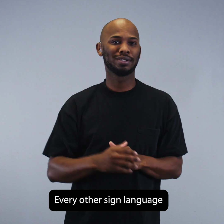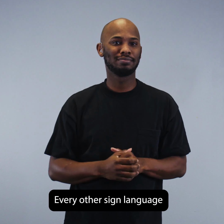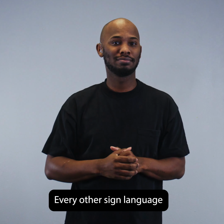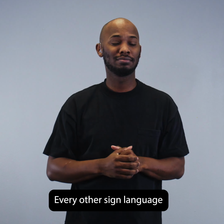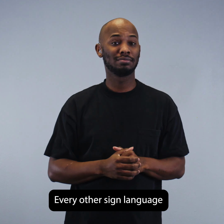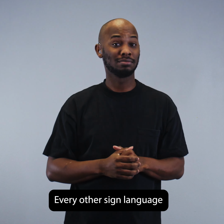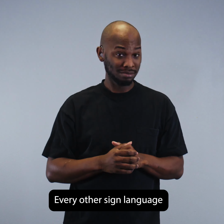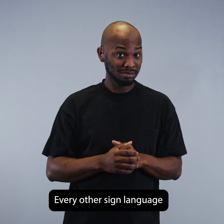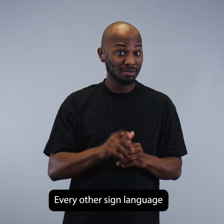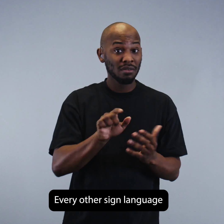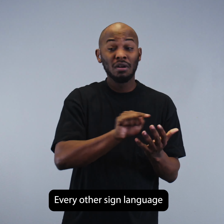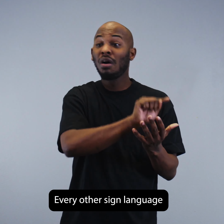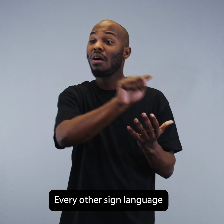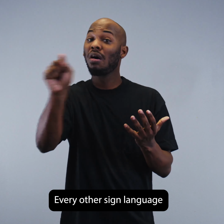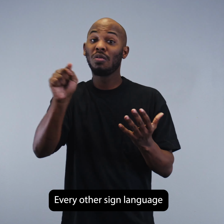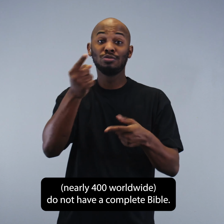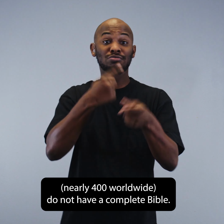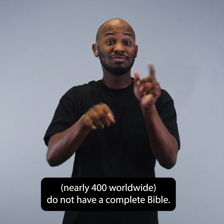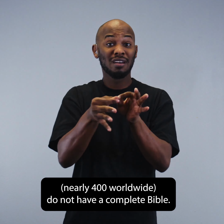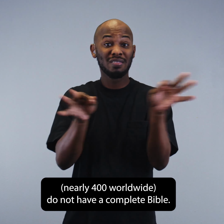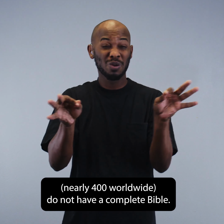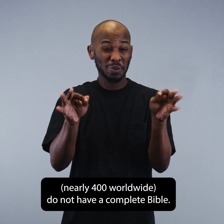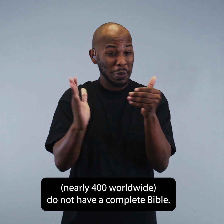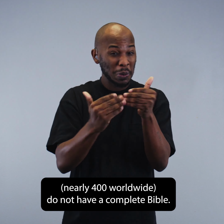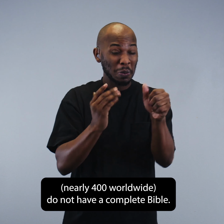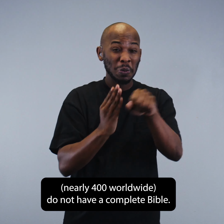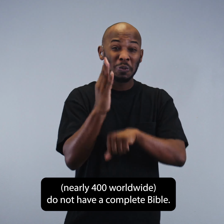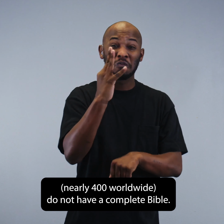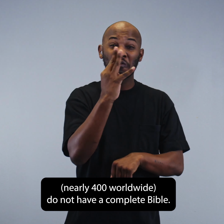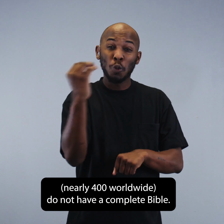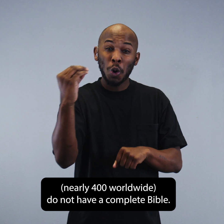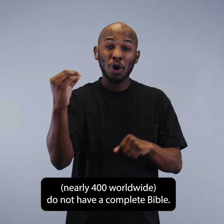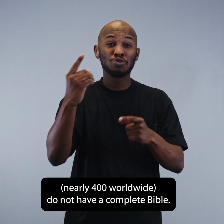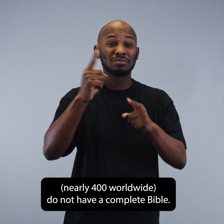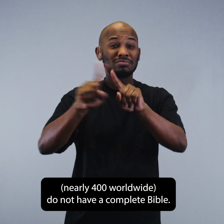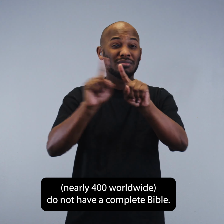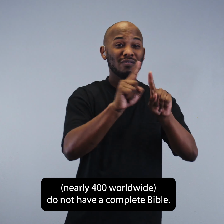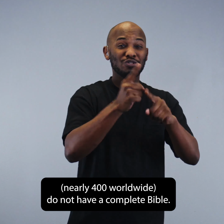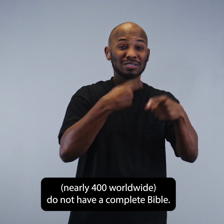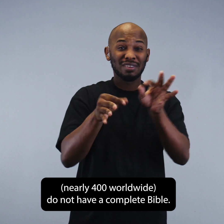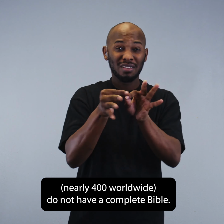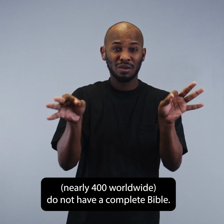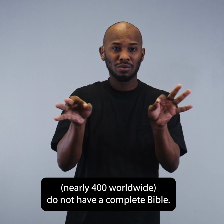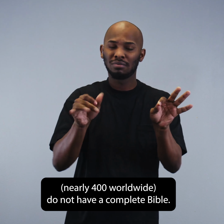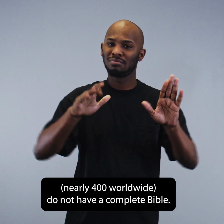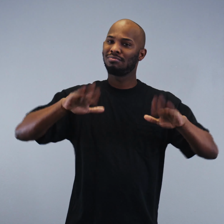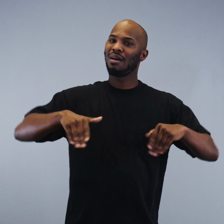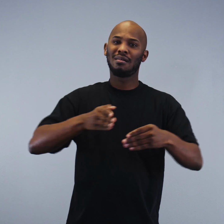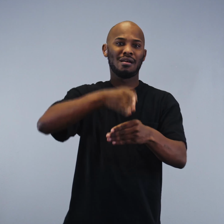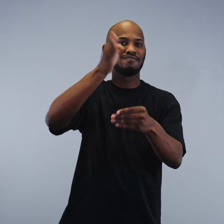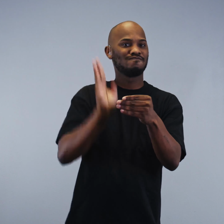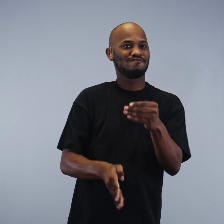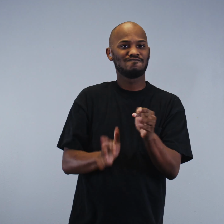Every other sign language, nearly 400 worldwide, do not have a complete Bible.